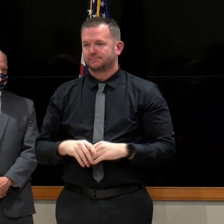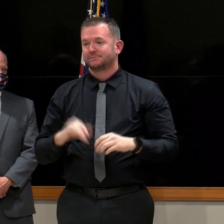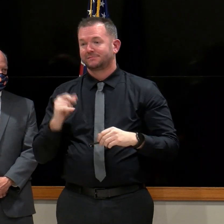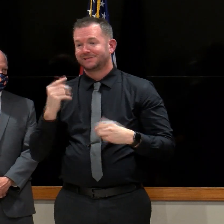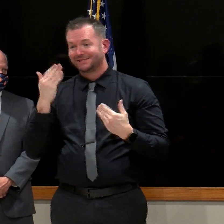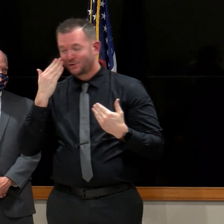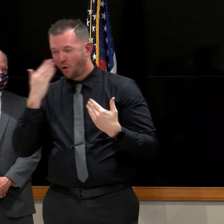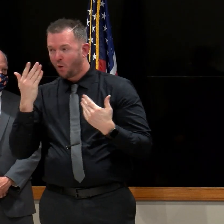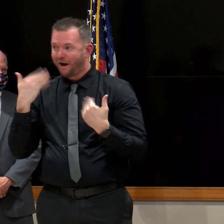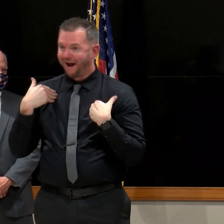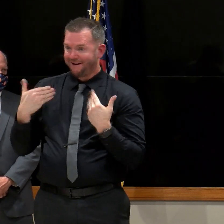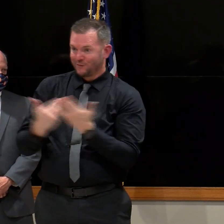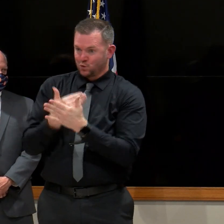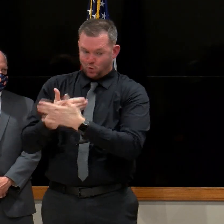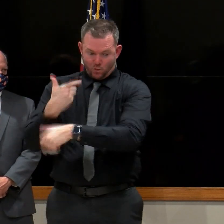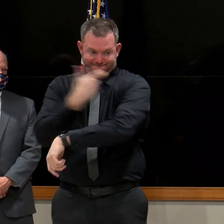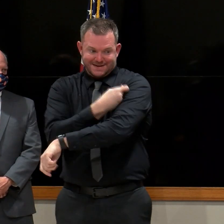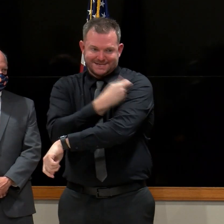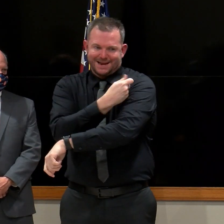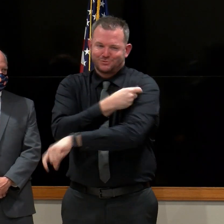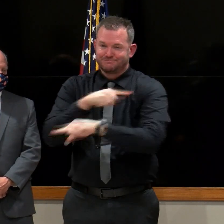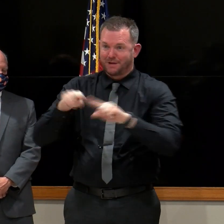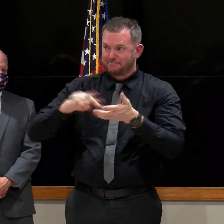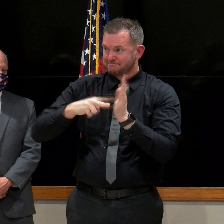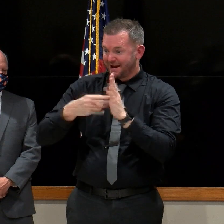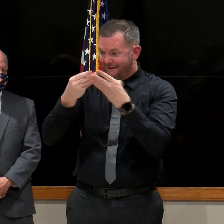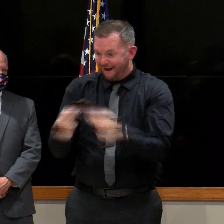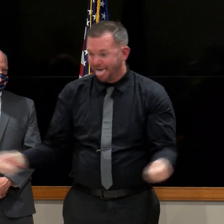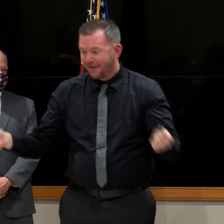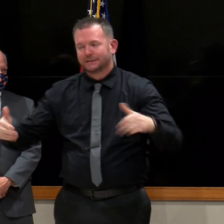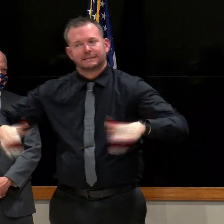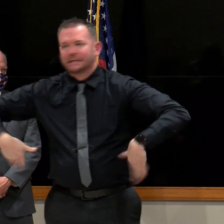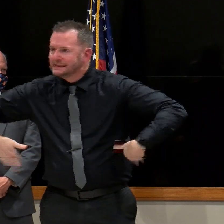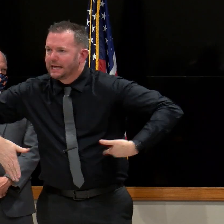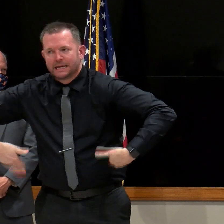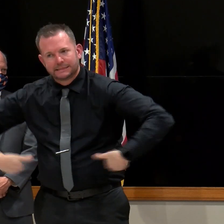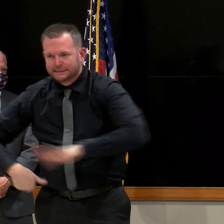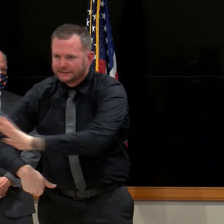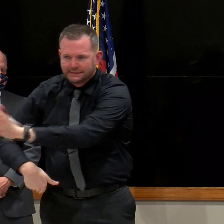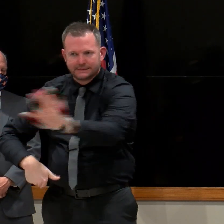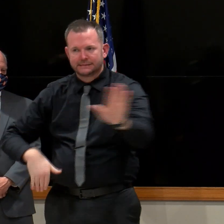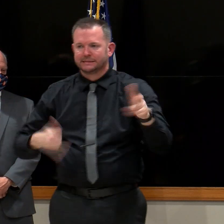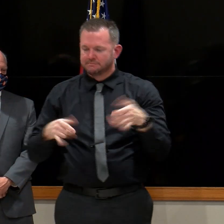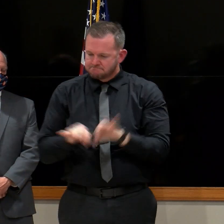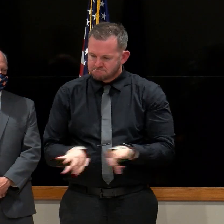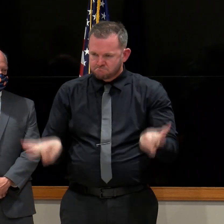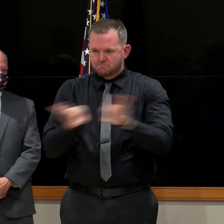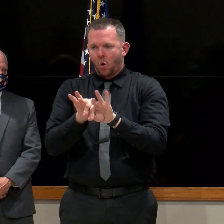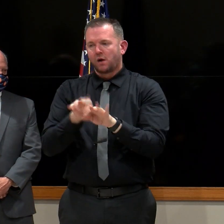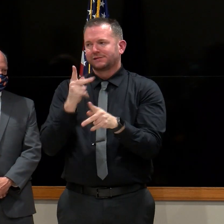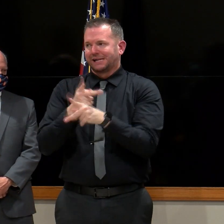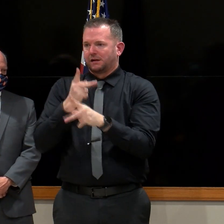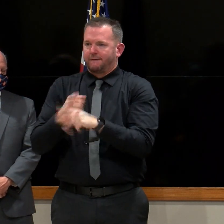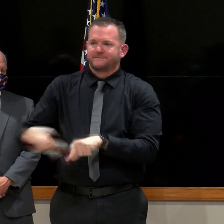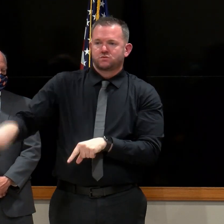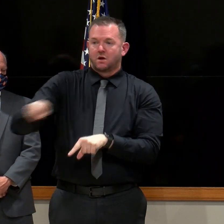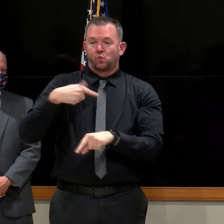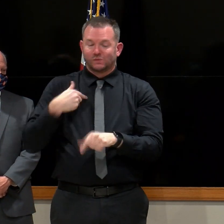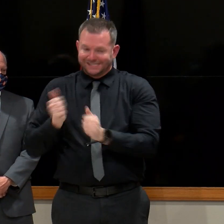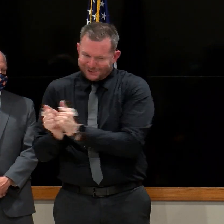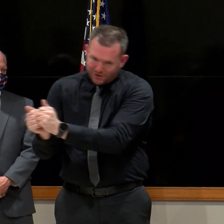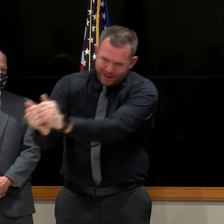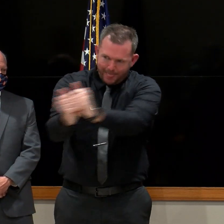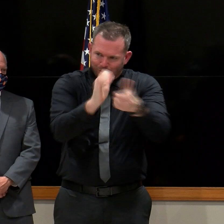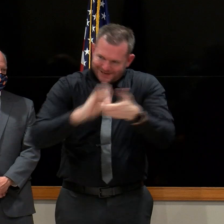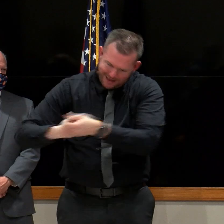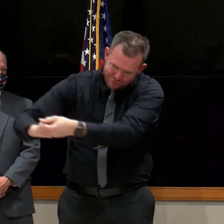now, especially with the holidays looming around the corner. Remember that we're all in this together and that we have to stop the spread